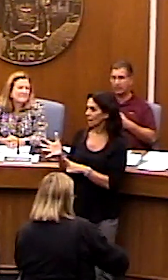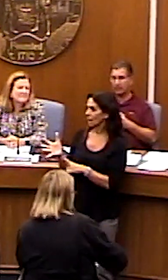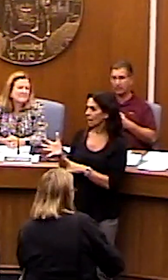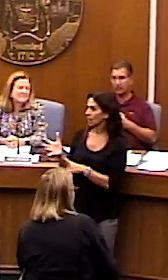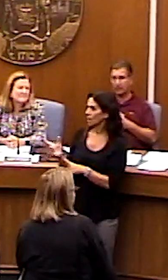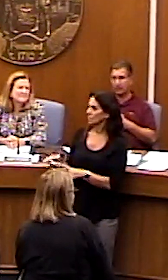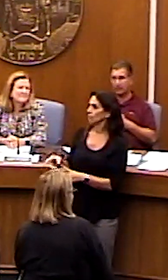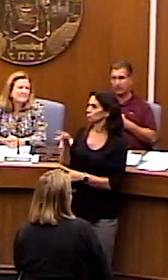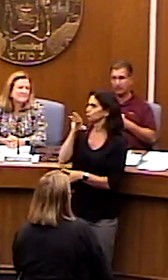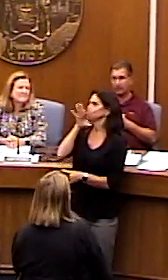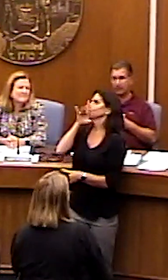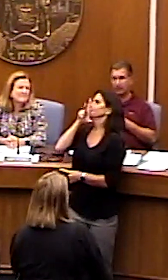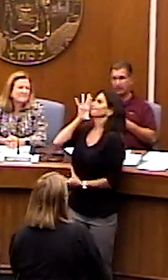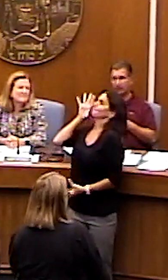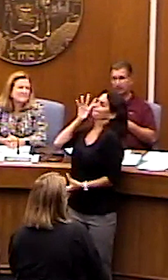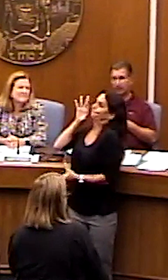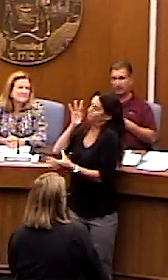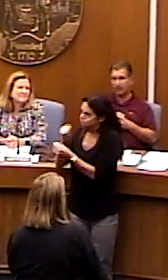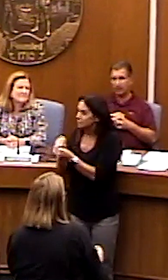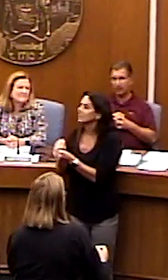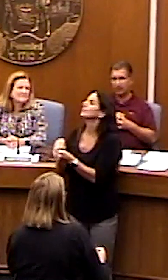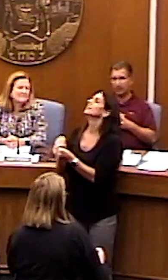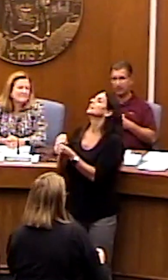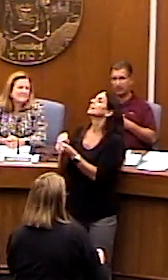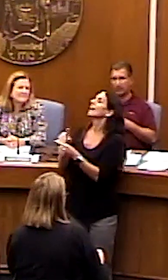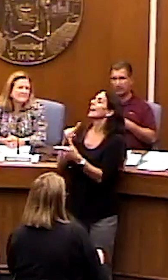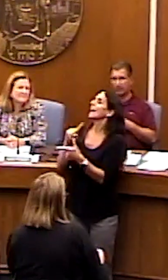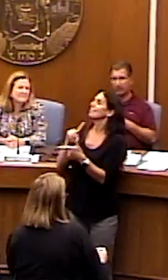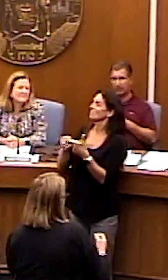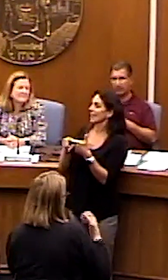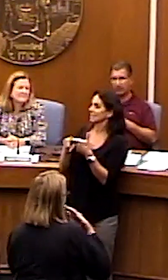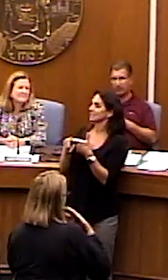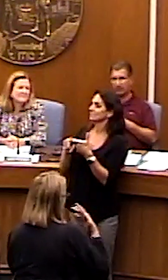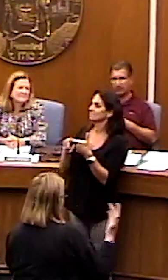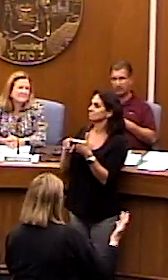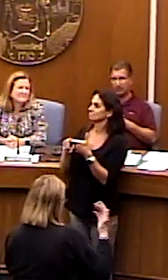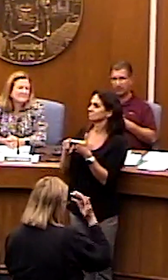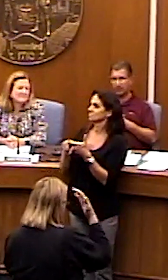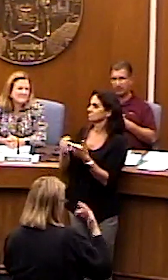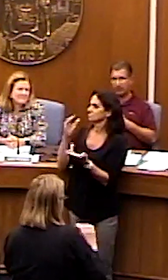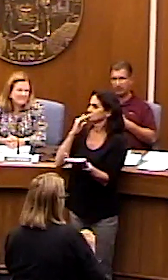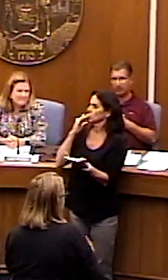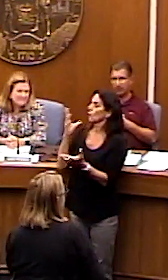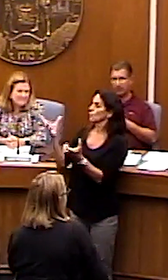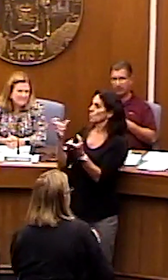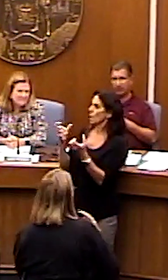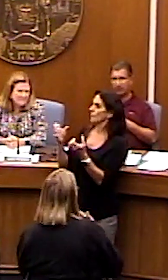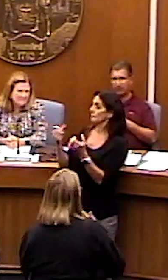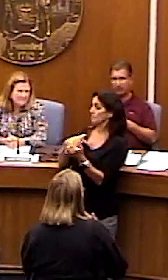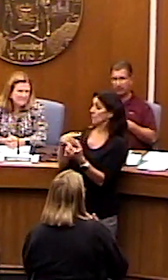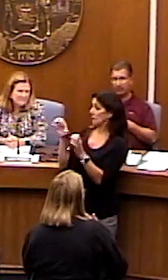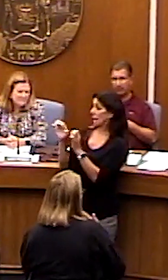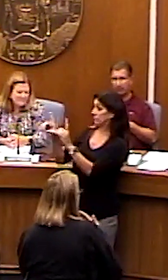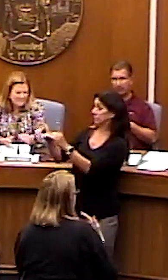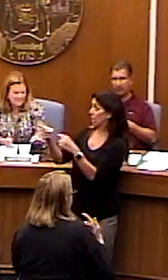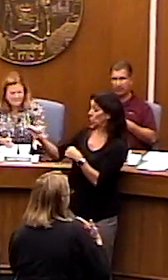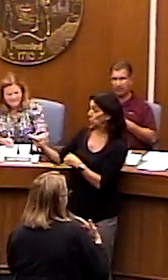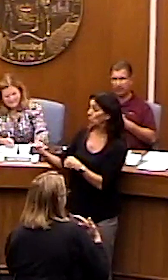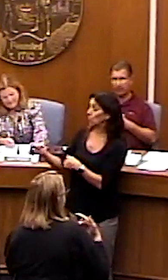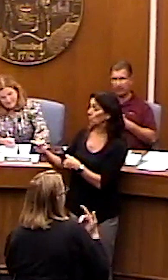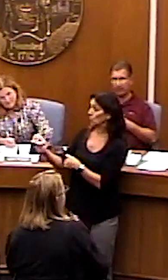just squeeze everything in. And, you know, if you want me to educate you,